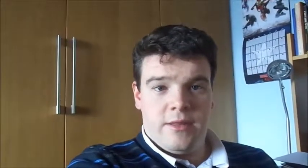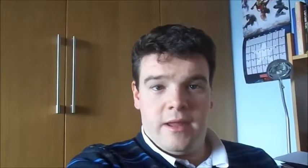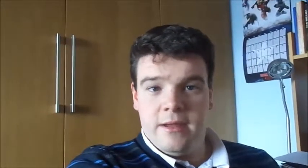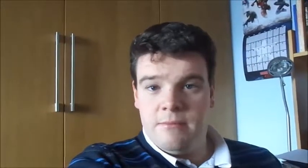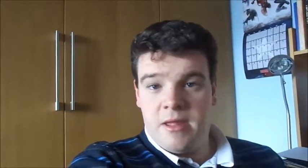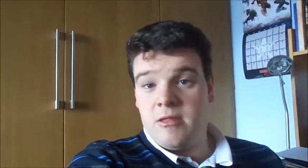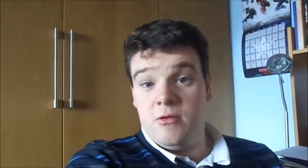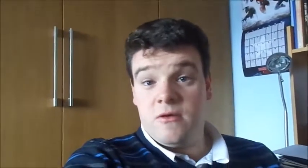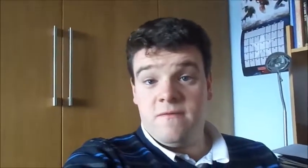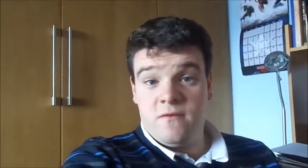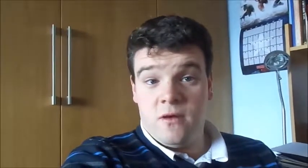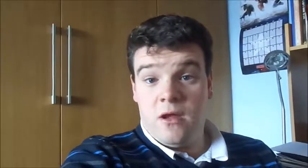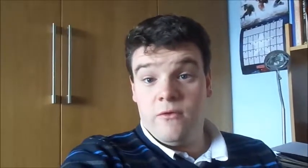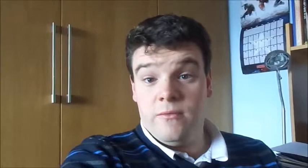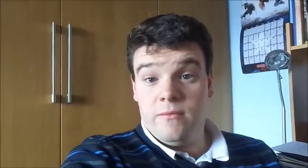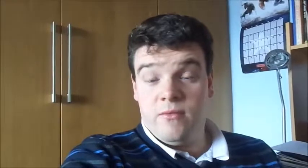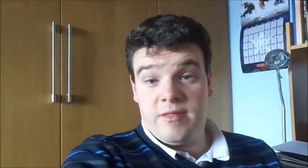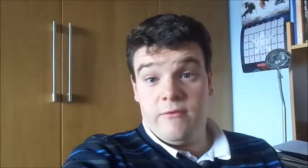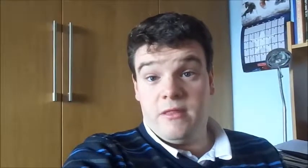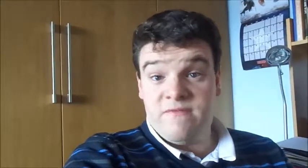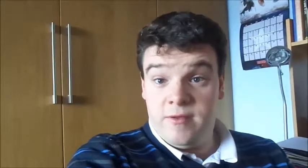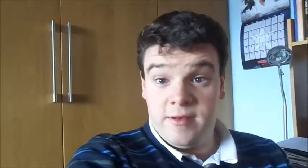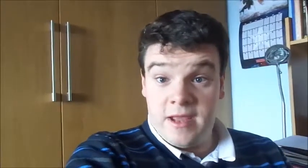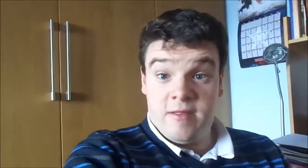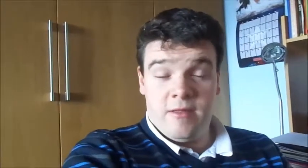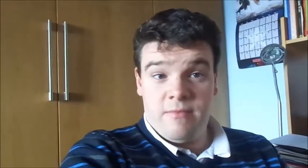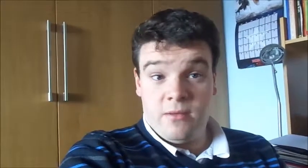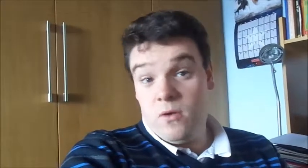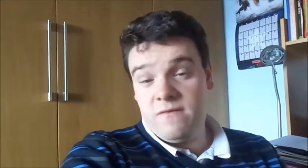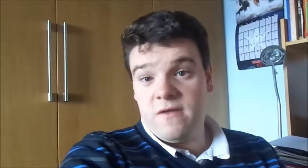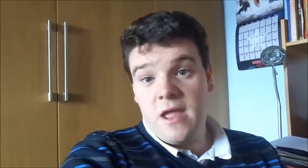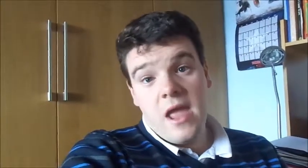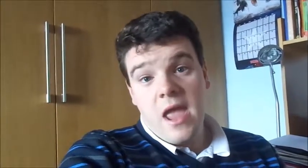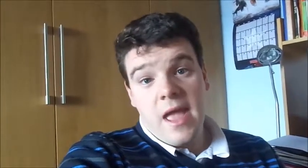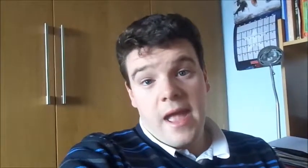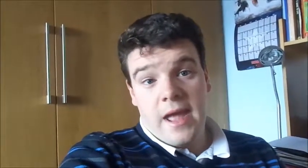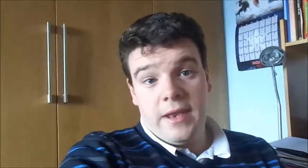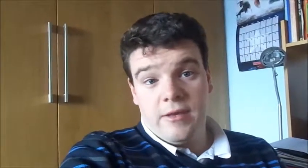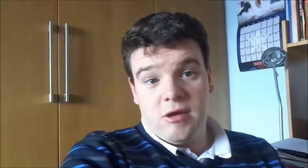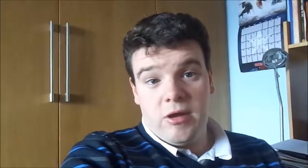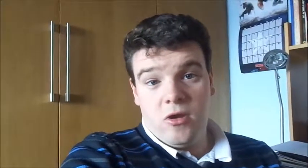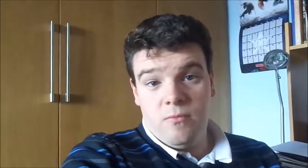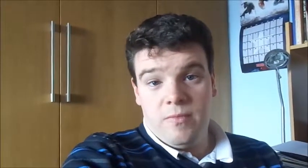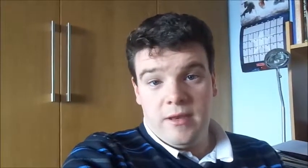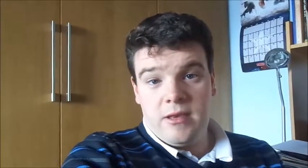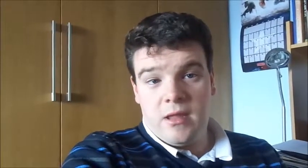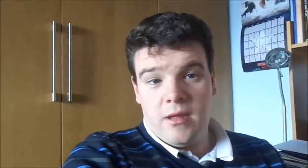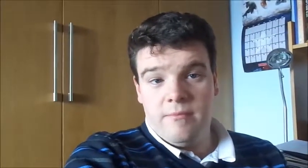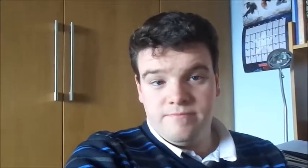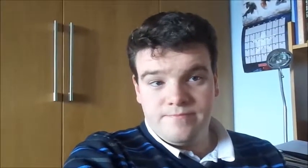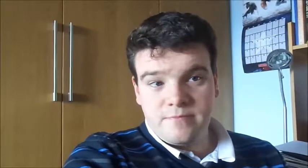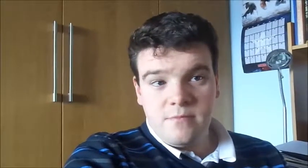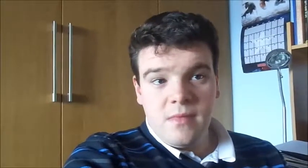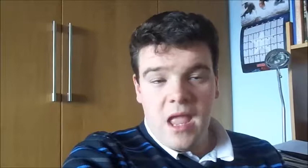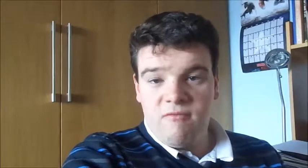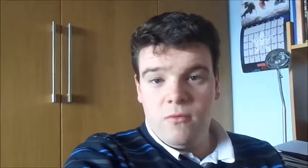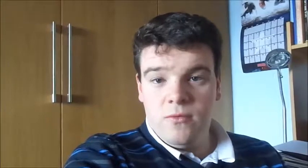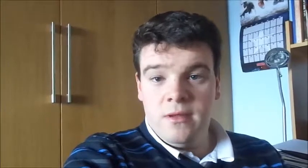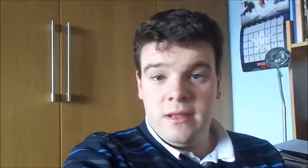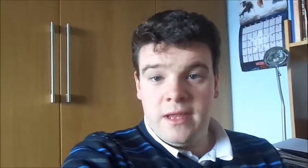say best of luck for her and Prince Harry's future together as man and wife. And I hope that everyone in